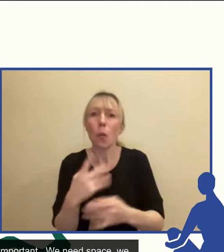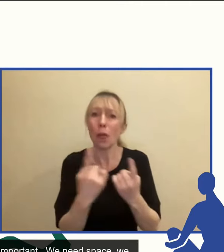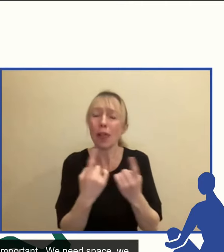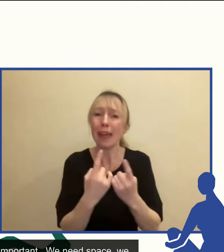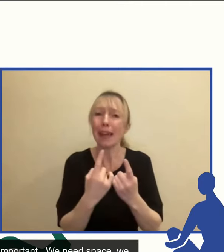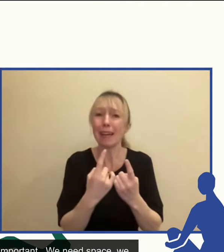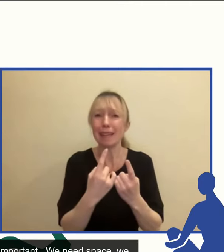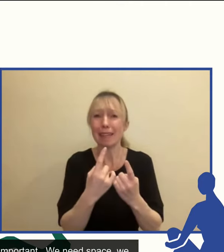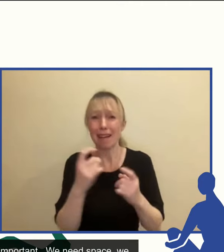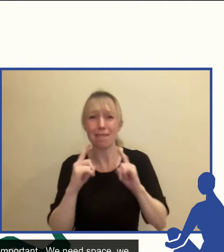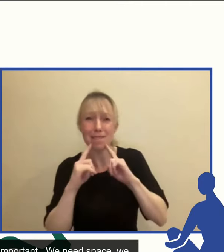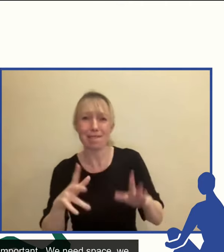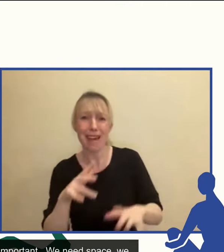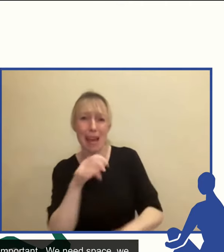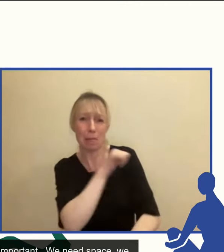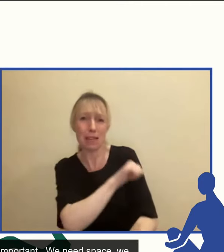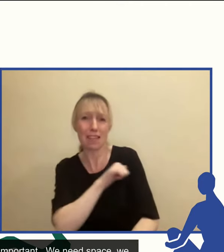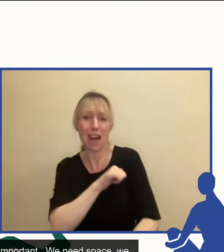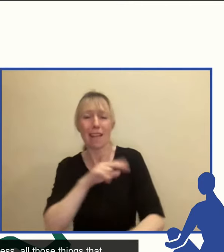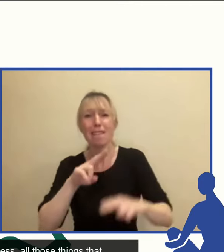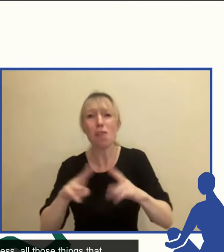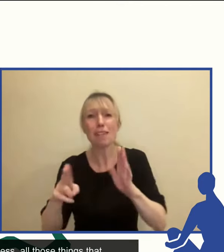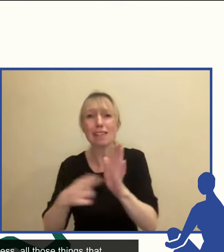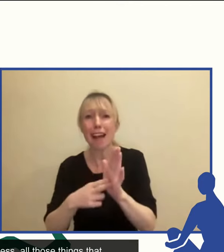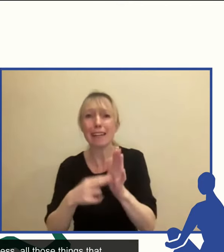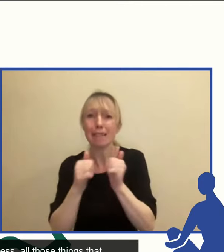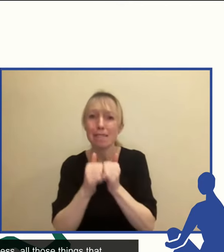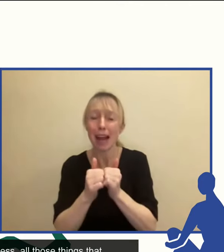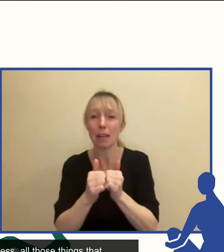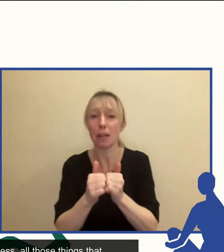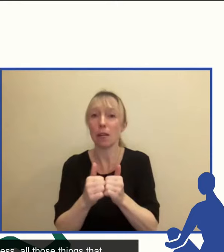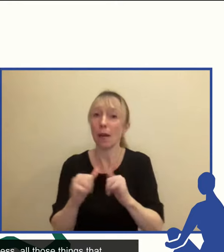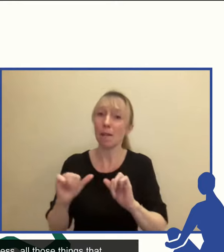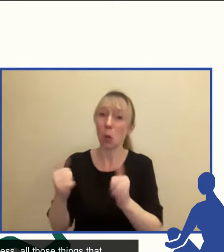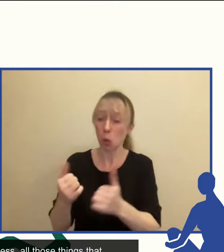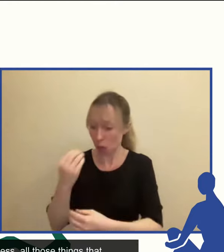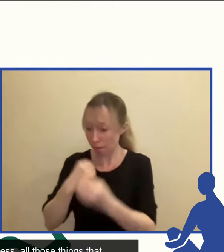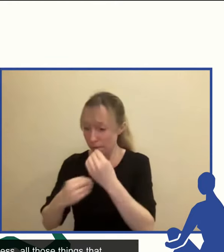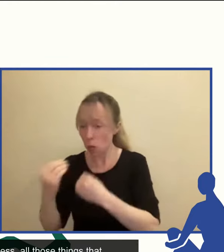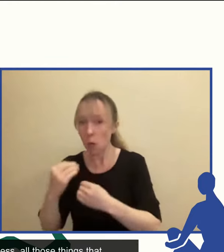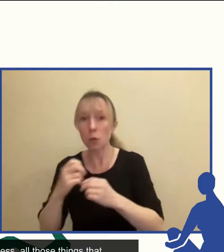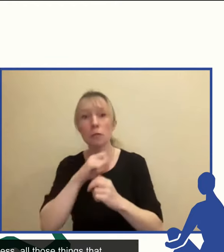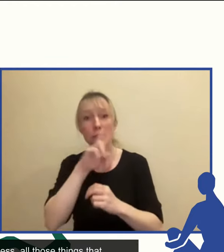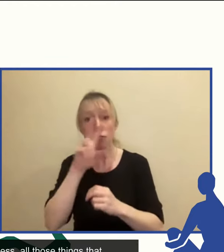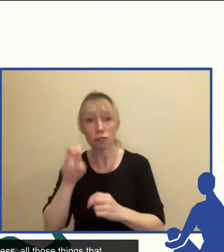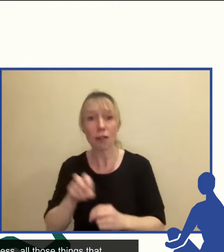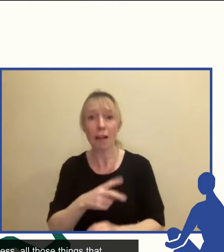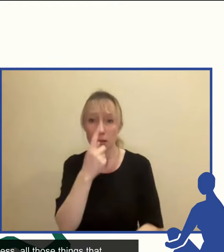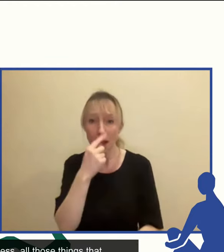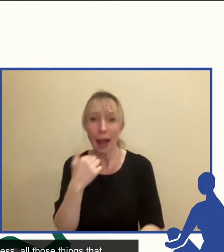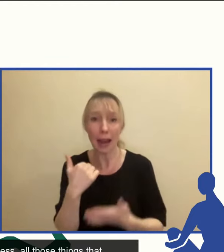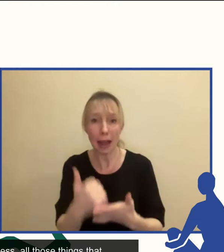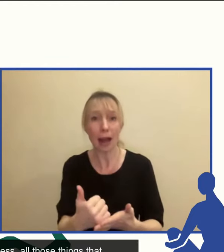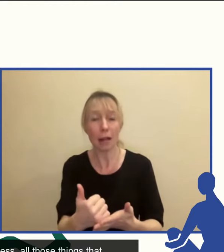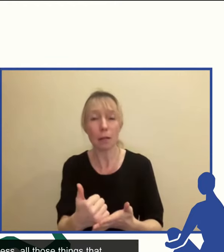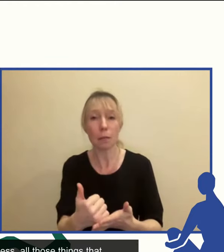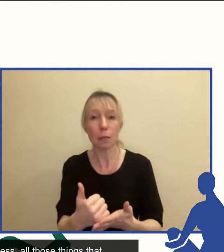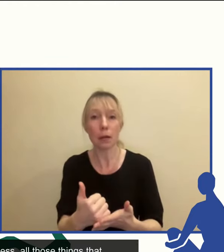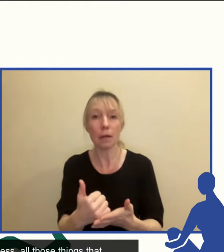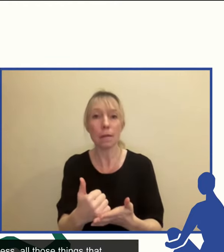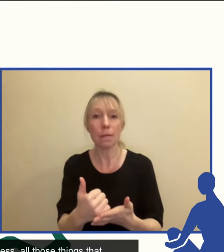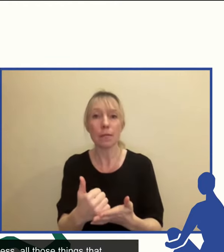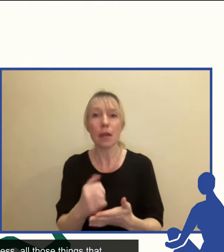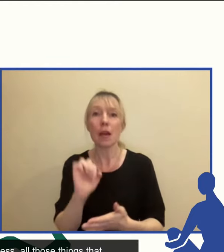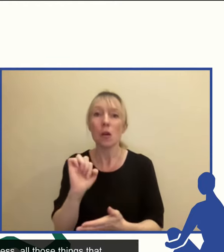valued. We need a nutritious diet. Travel can help. The fact that ideas and